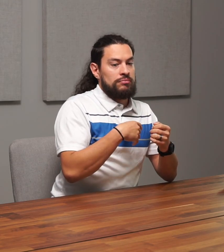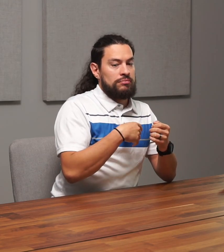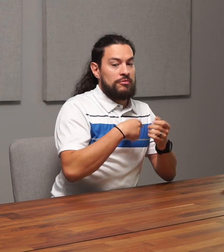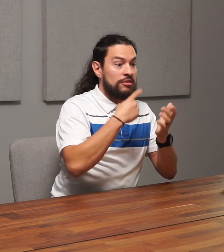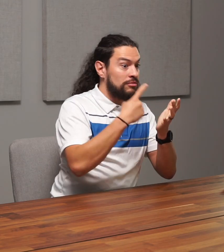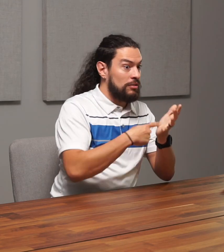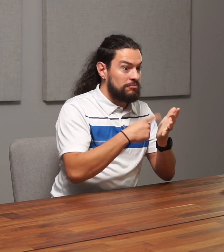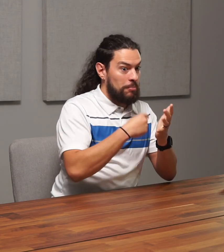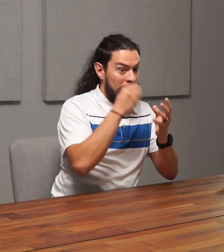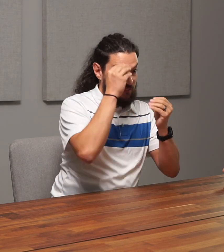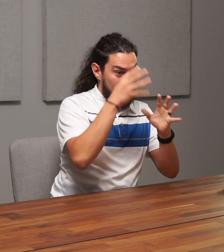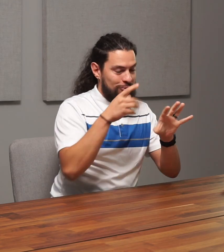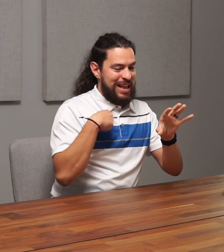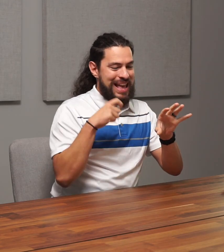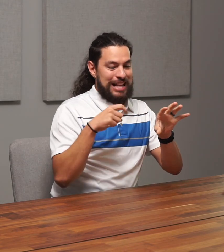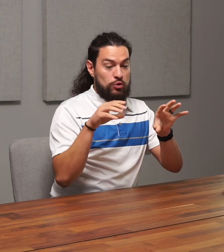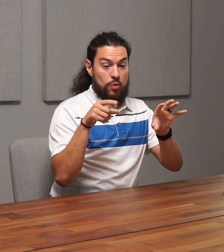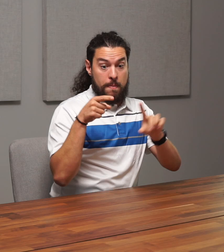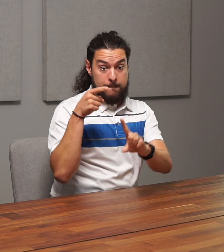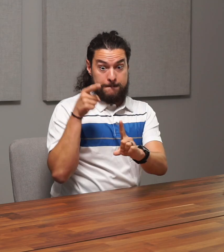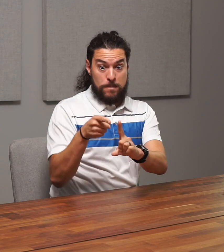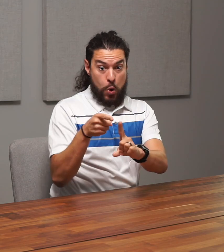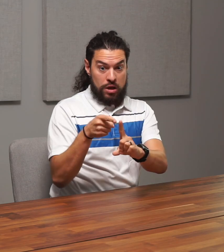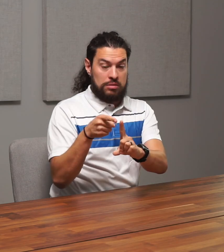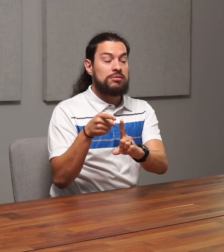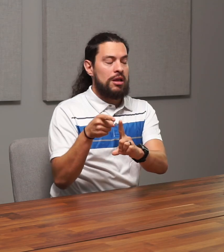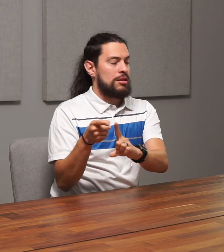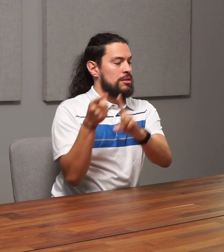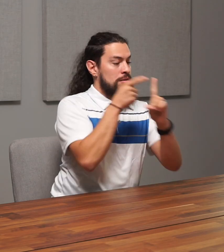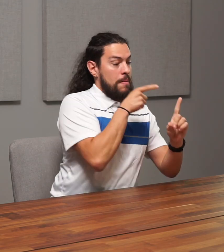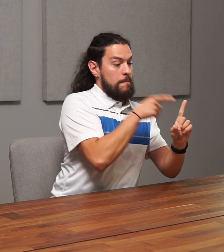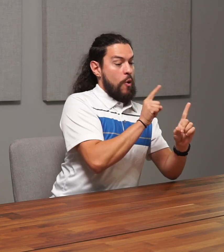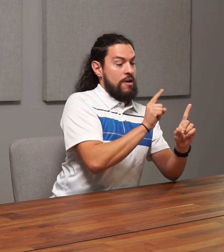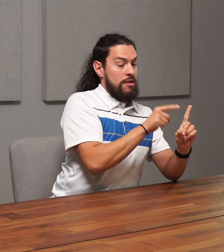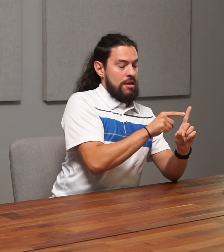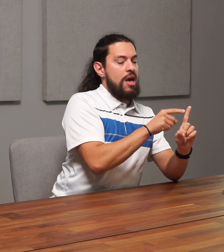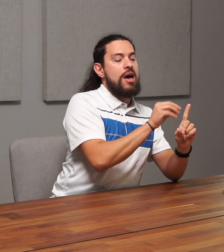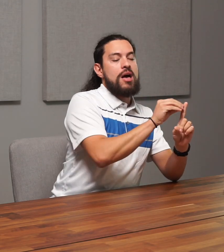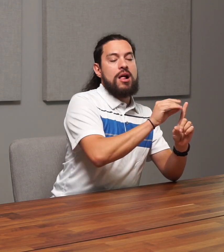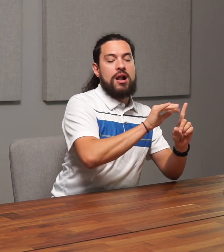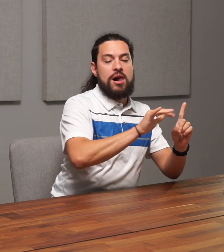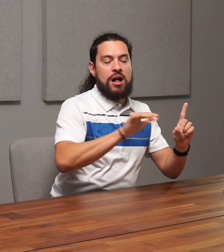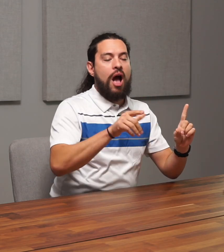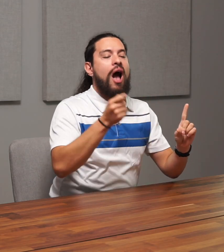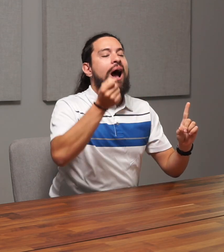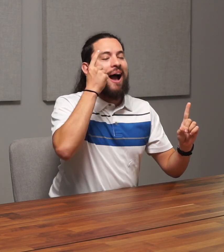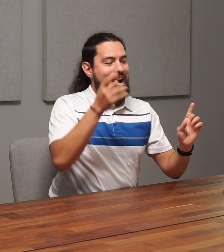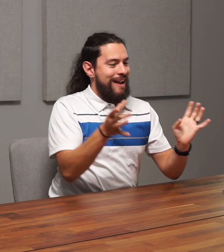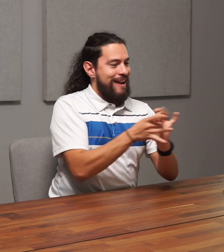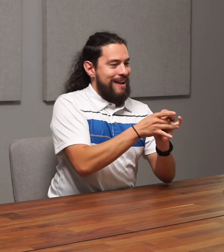stage working with a team of hearing interpreters we are able to get the language